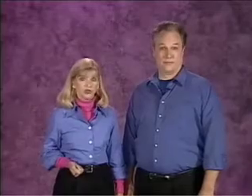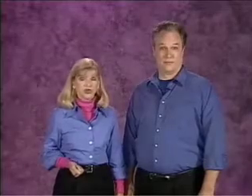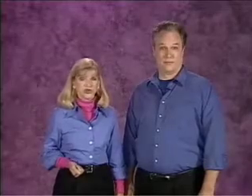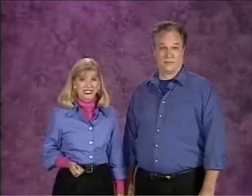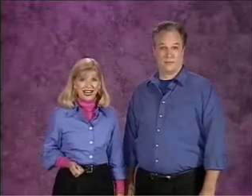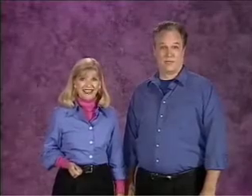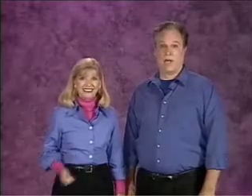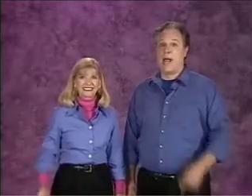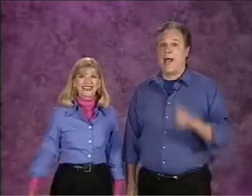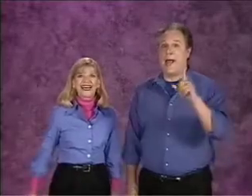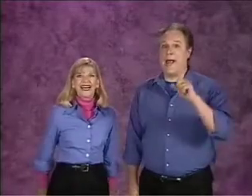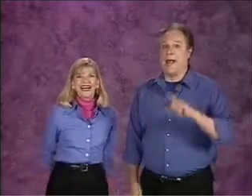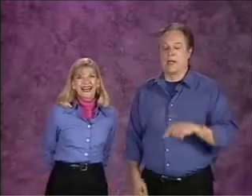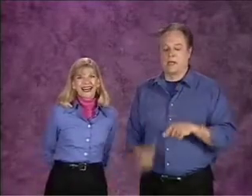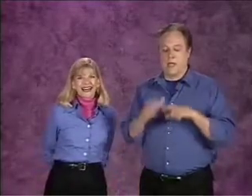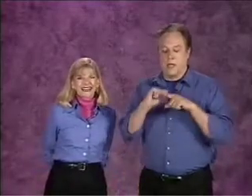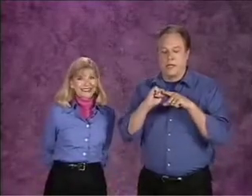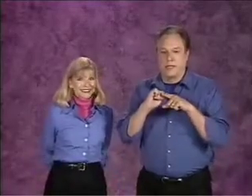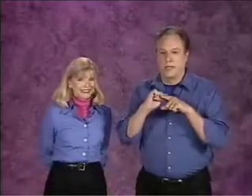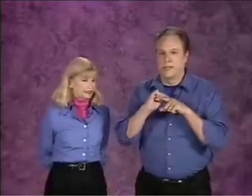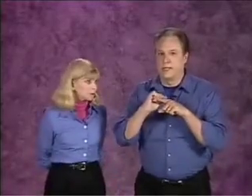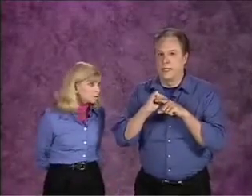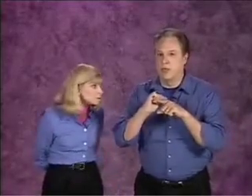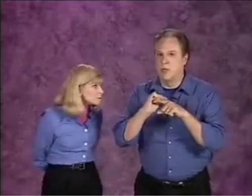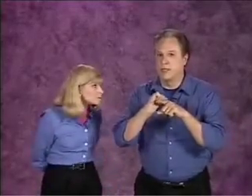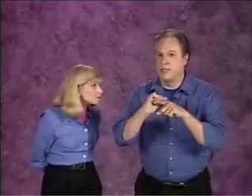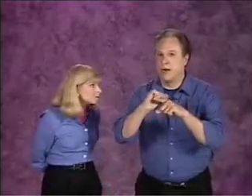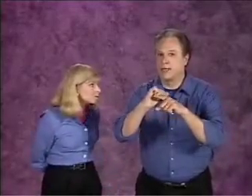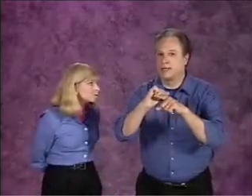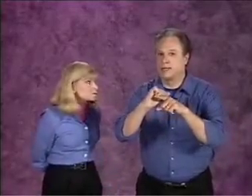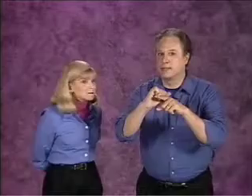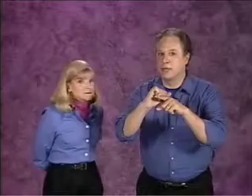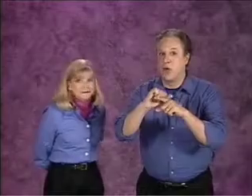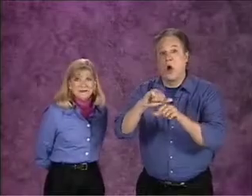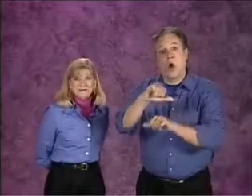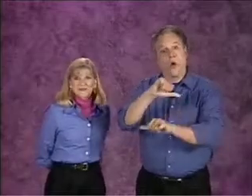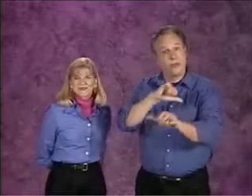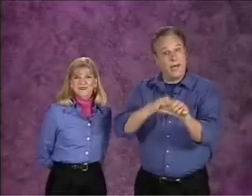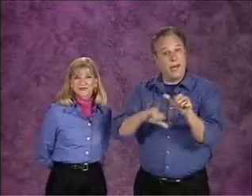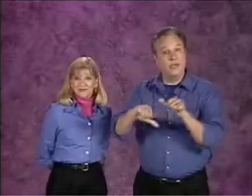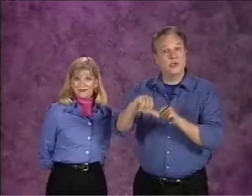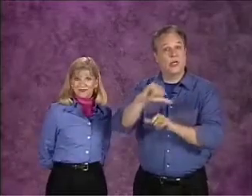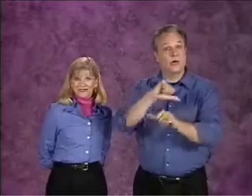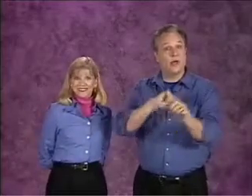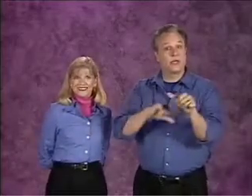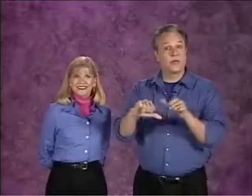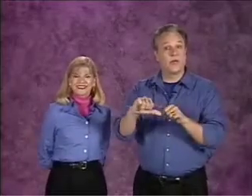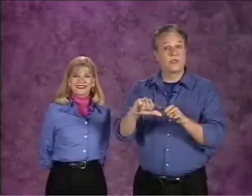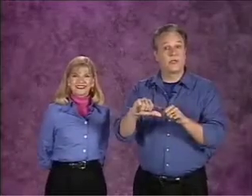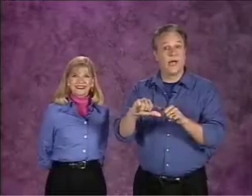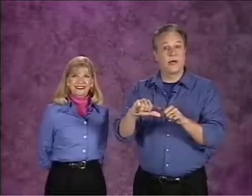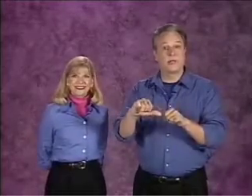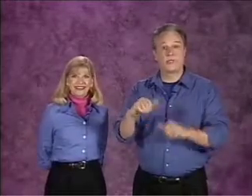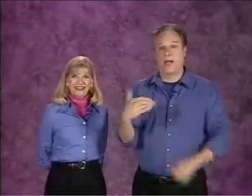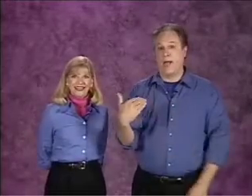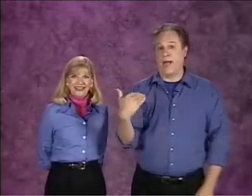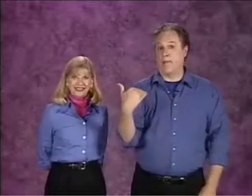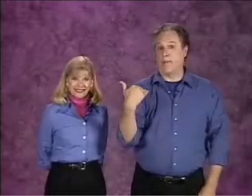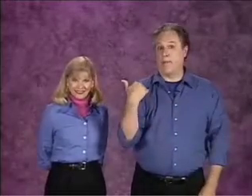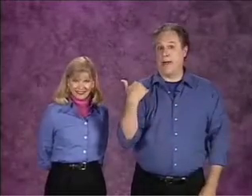your signs. And continuous practice, occasional interaction with other signers, and